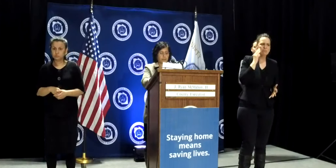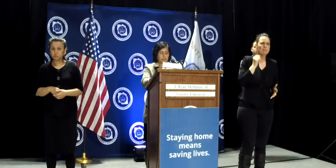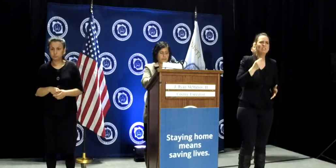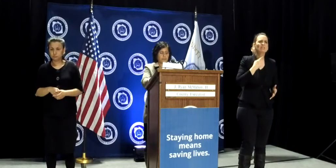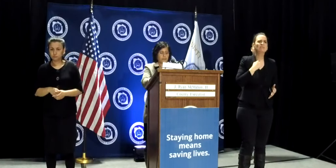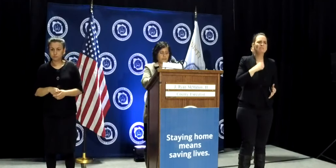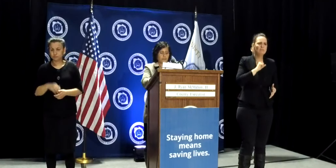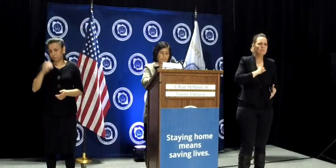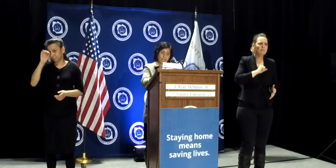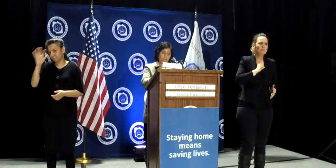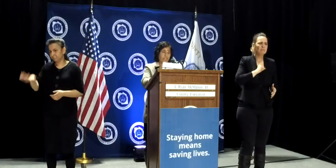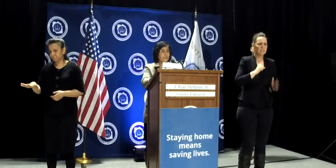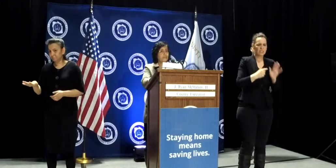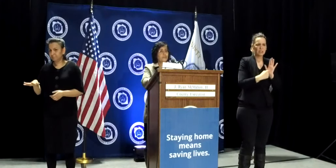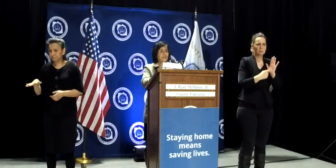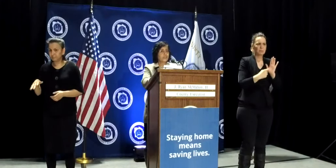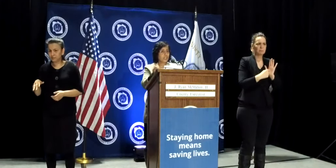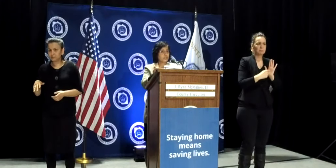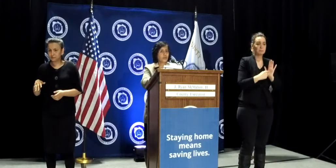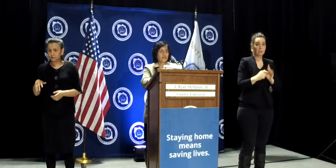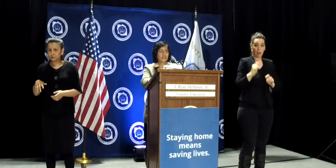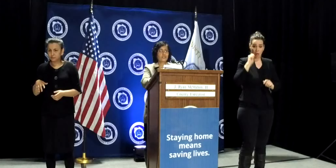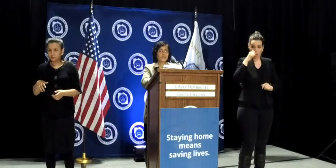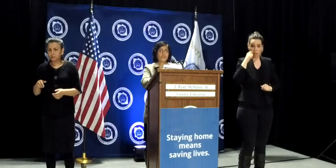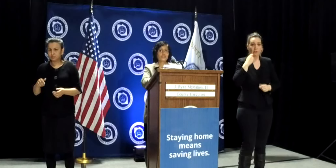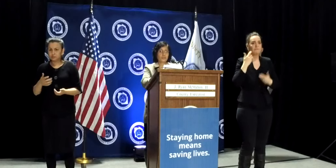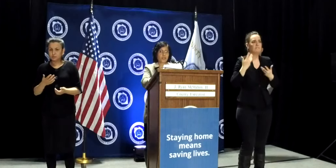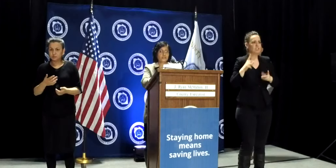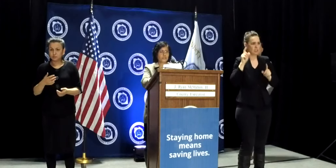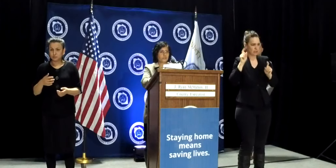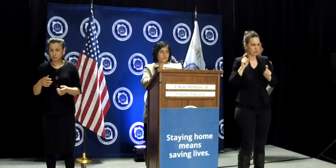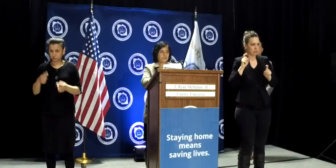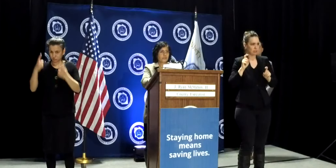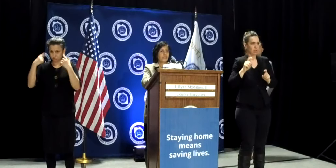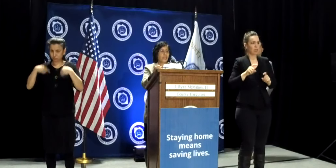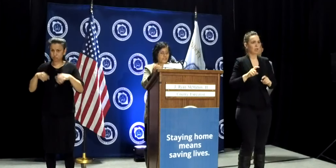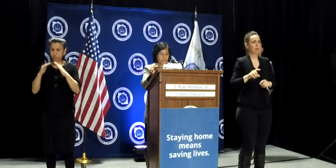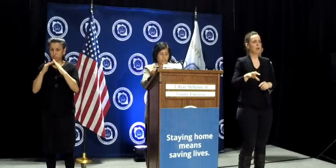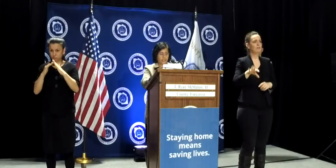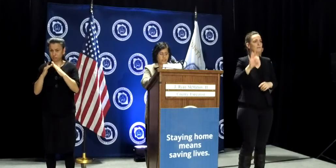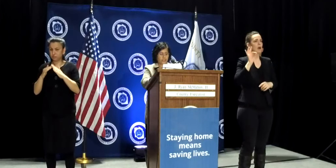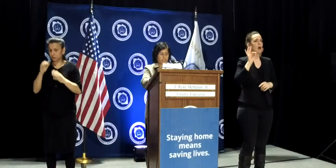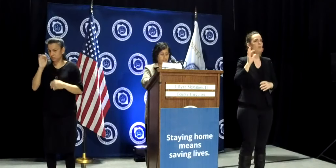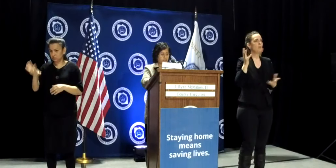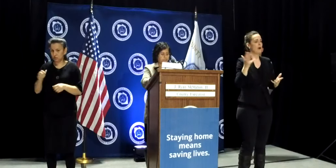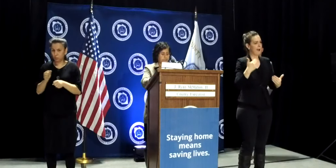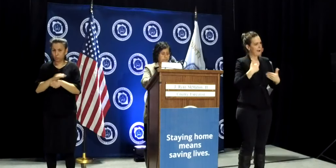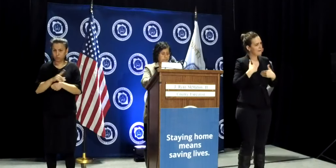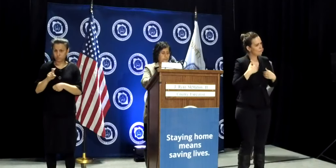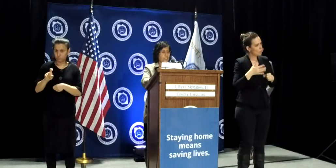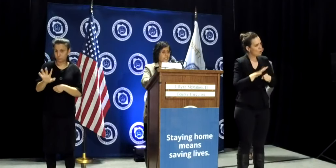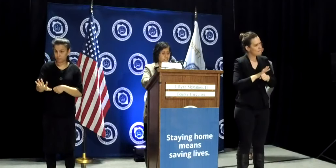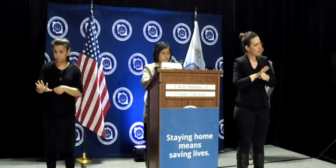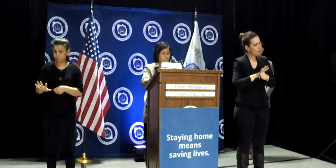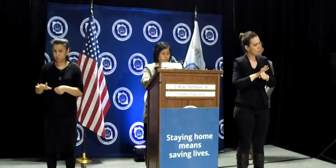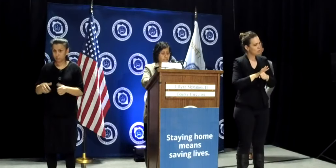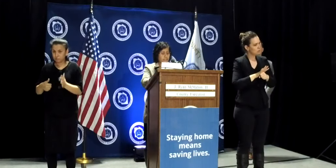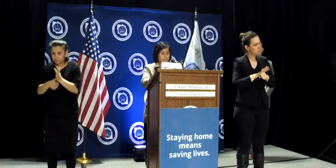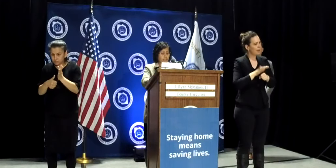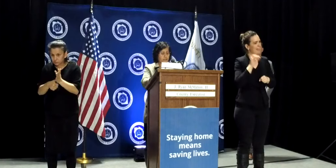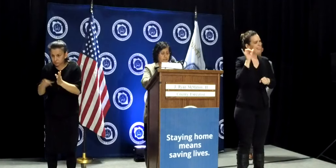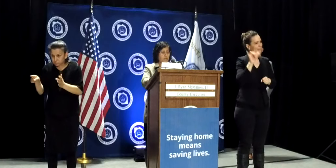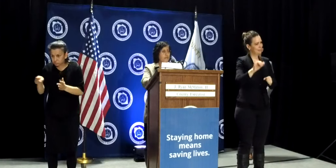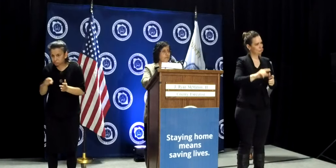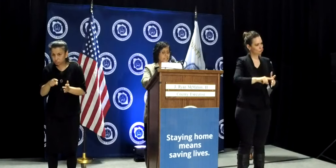department. "Hey, this is health department, your test is positive," and start the investigation. During all